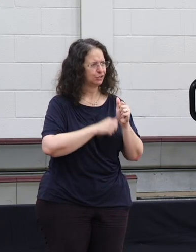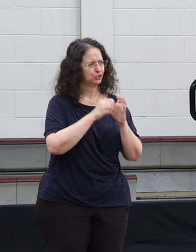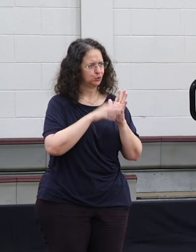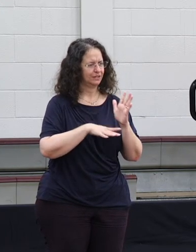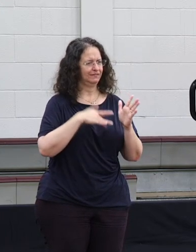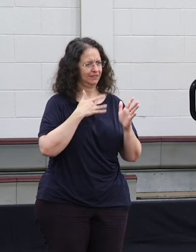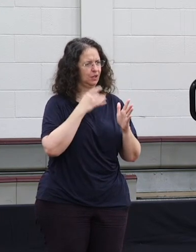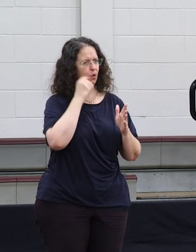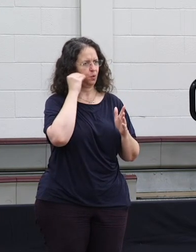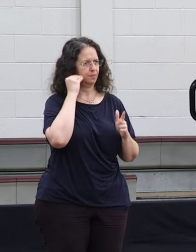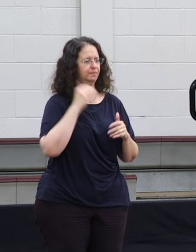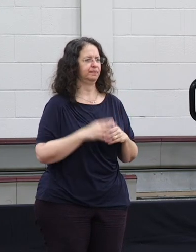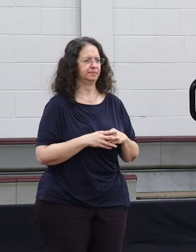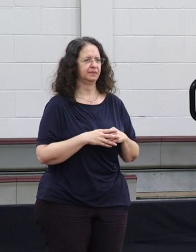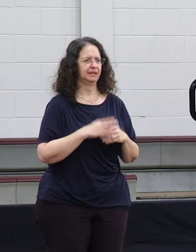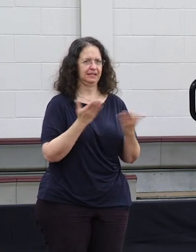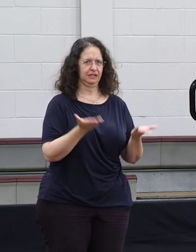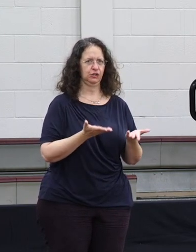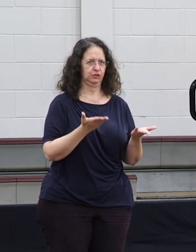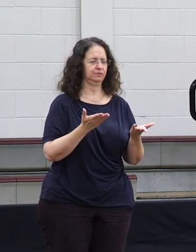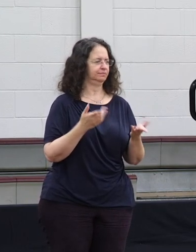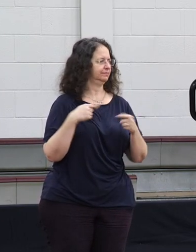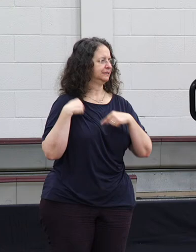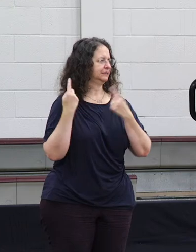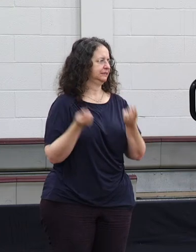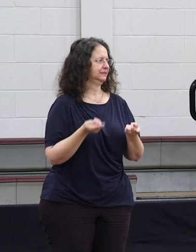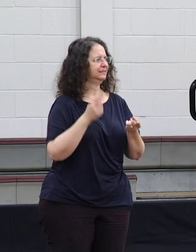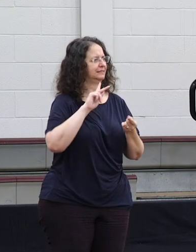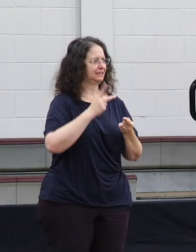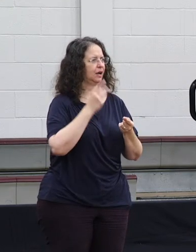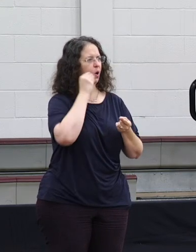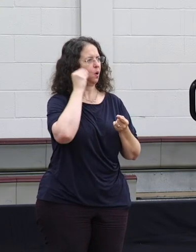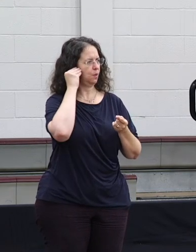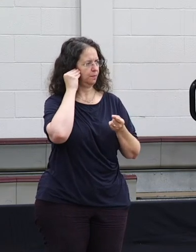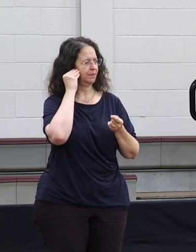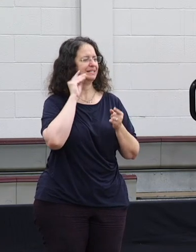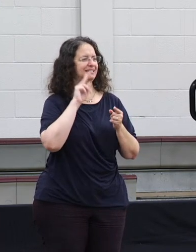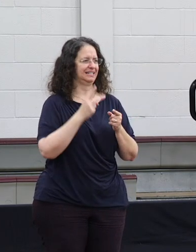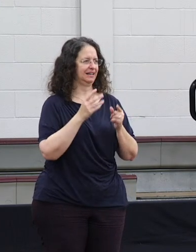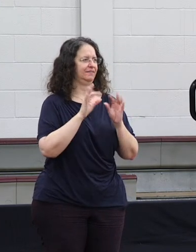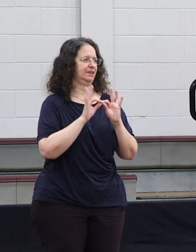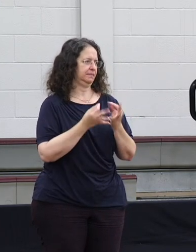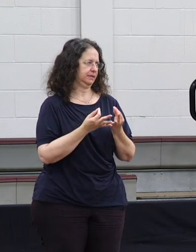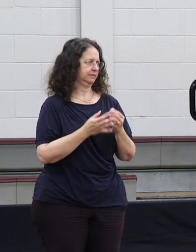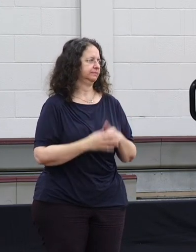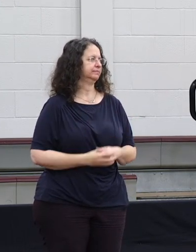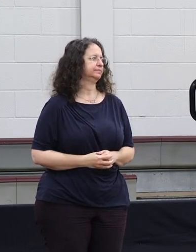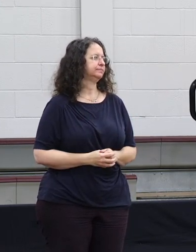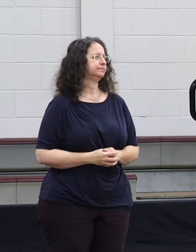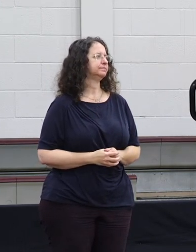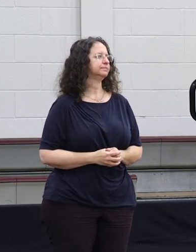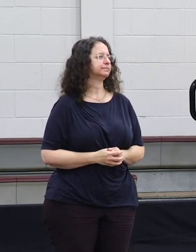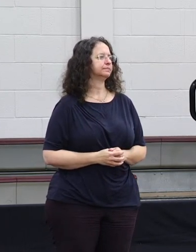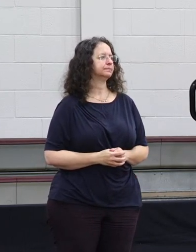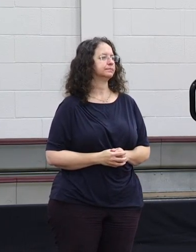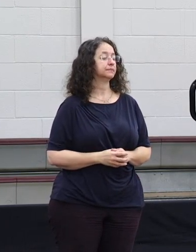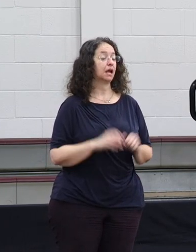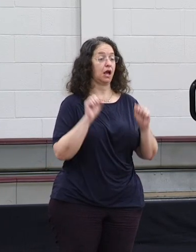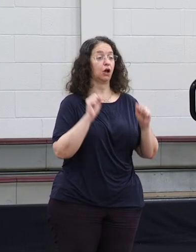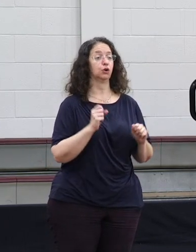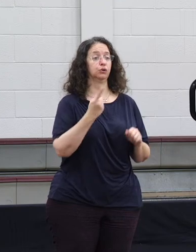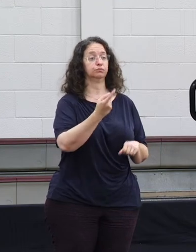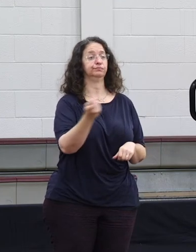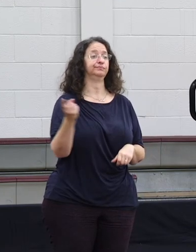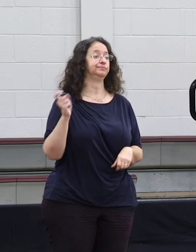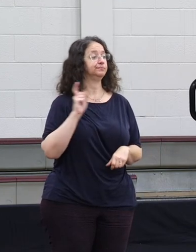home. That's what Bristol Central has been for me, a second home and a second family. I could have walked up here tonight